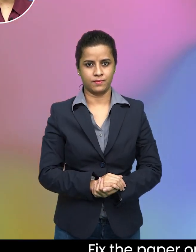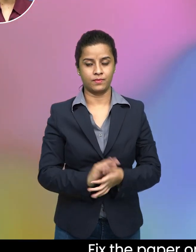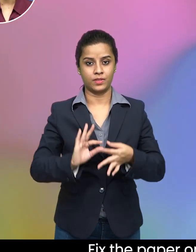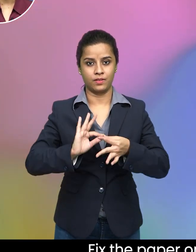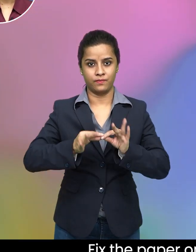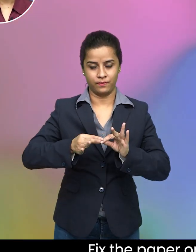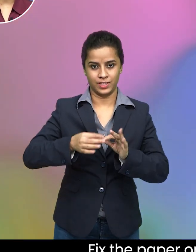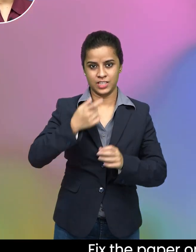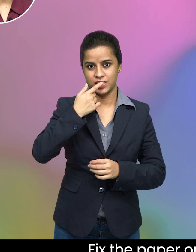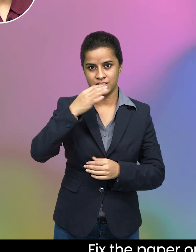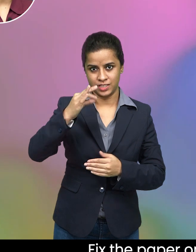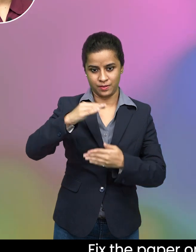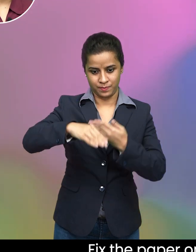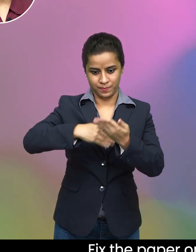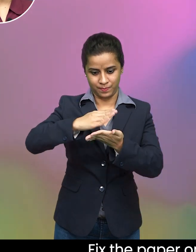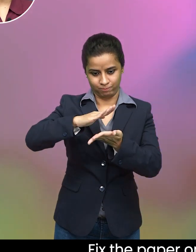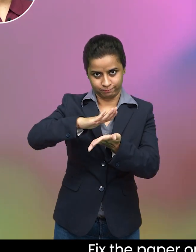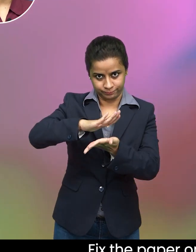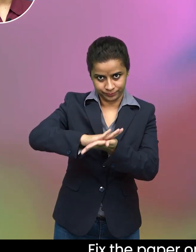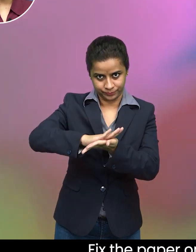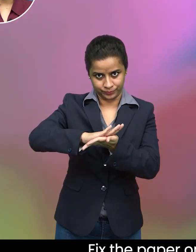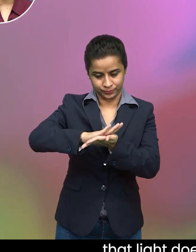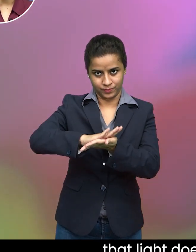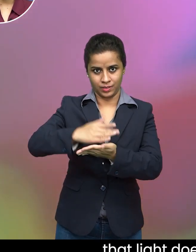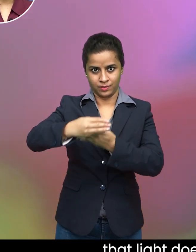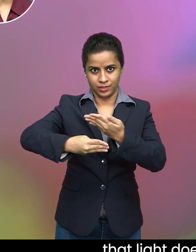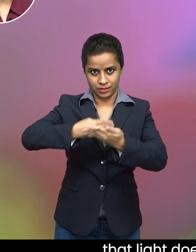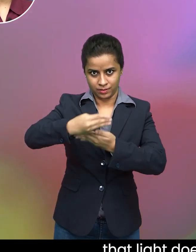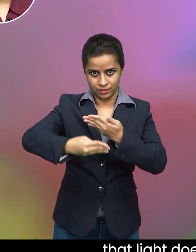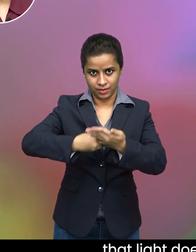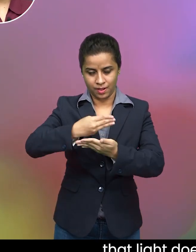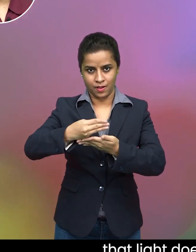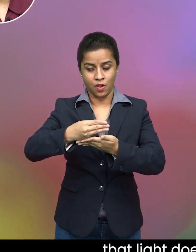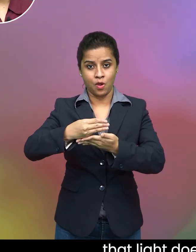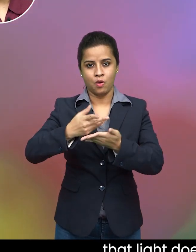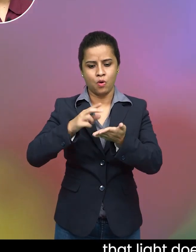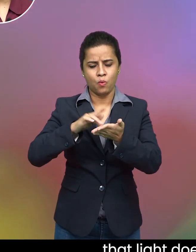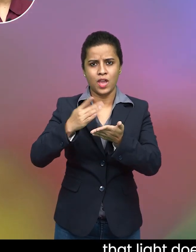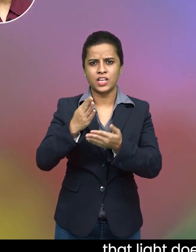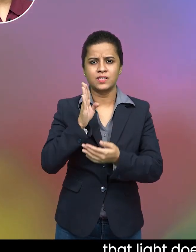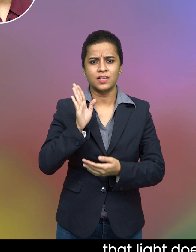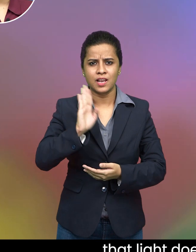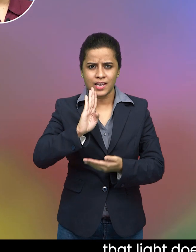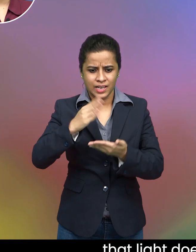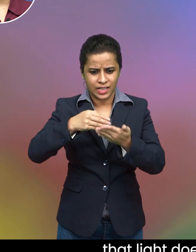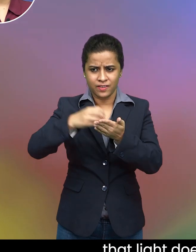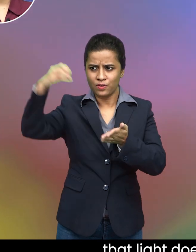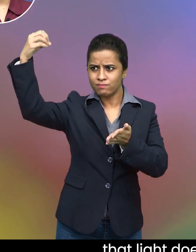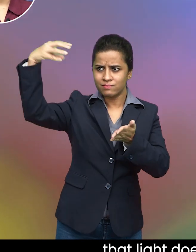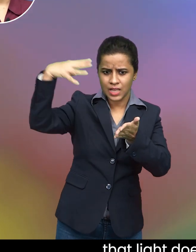Fix the paper on the leaf in such a manner that light does not enter the dark part.